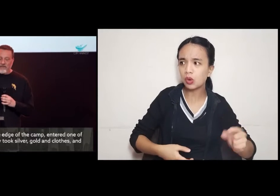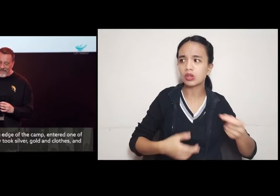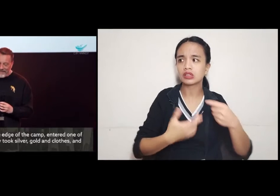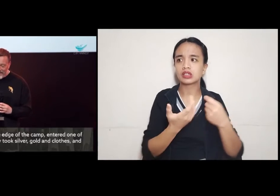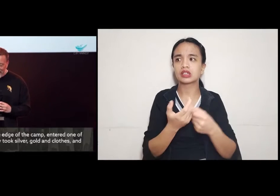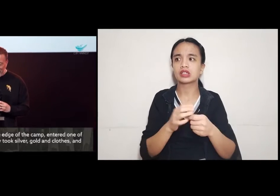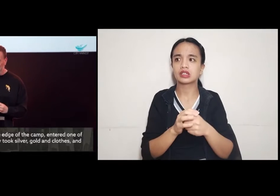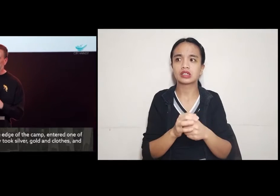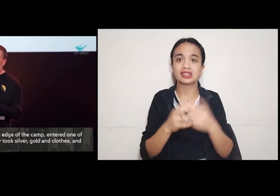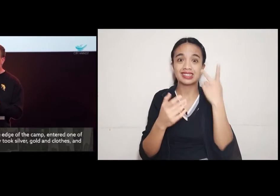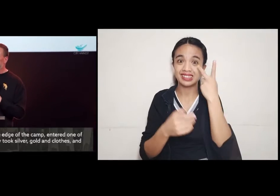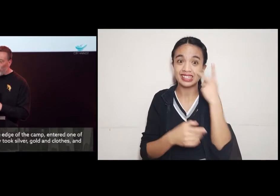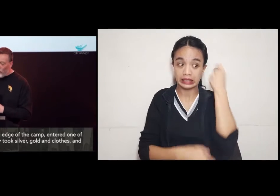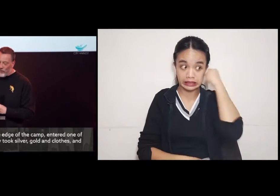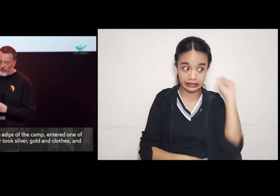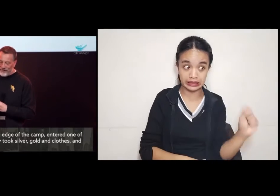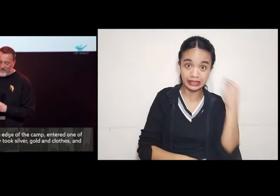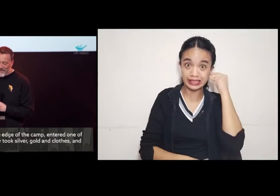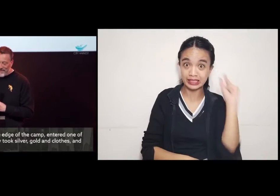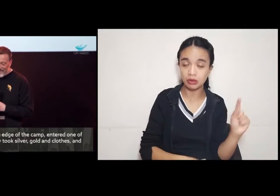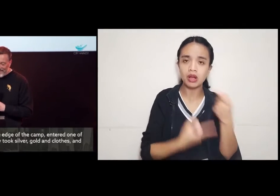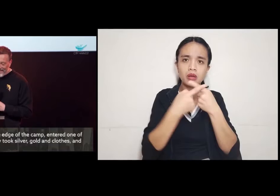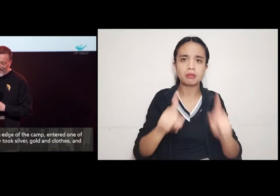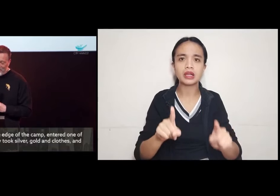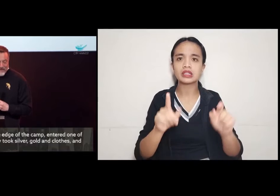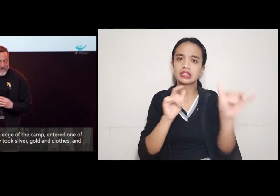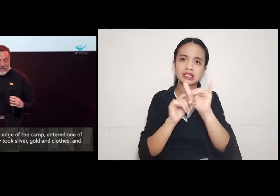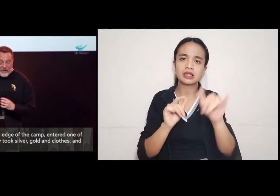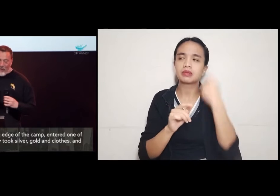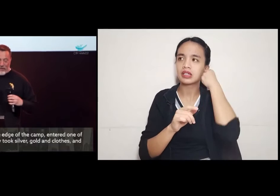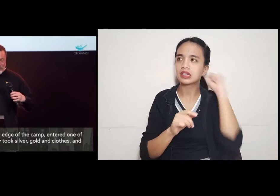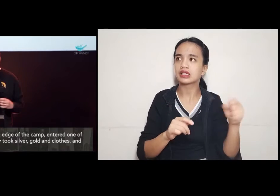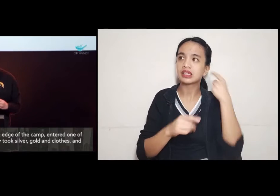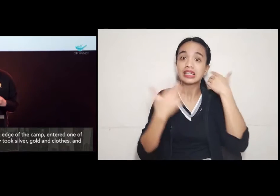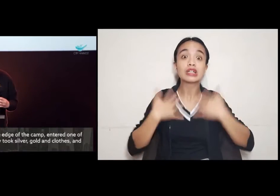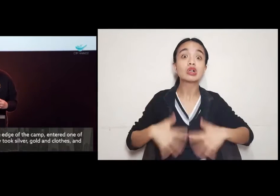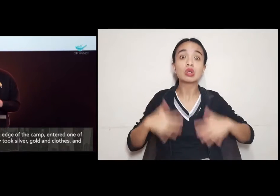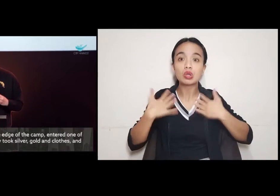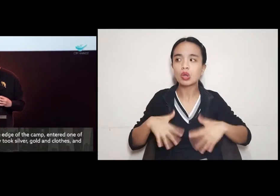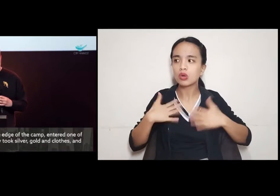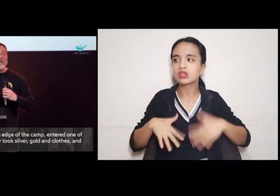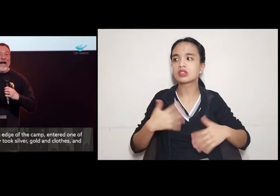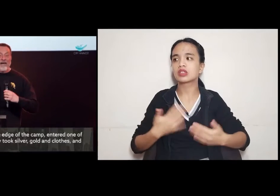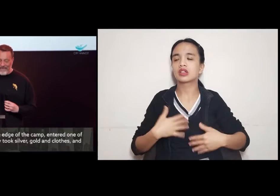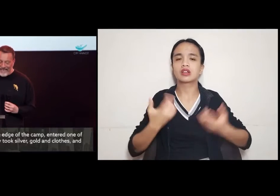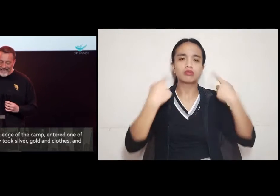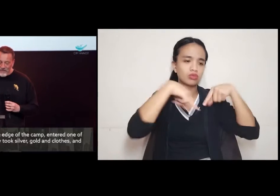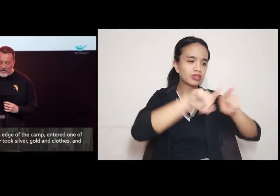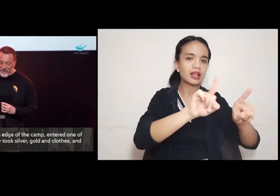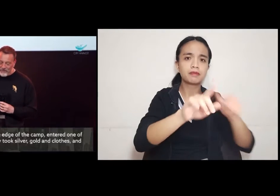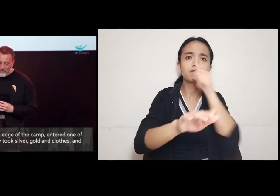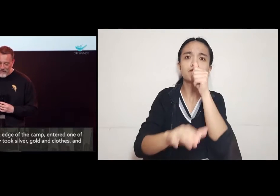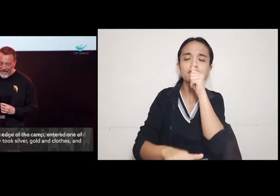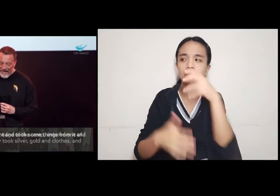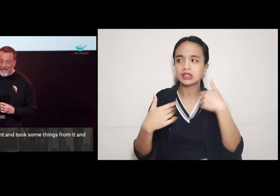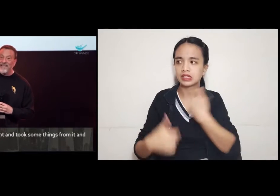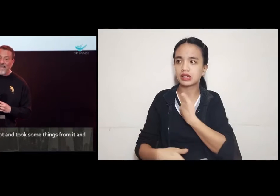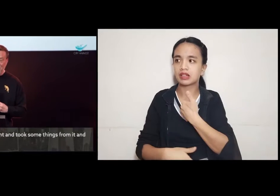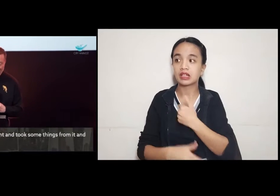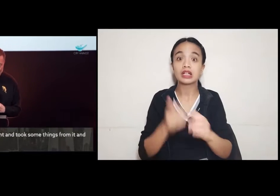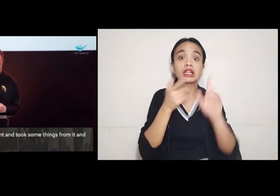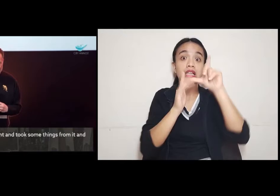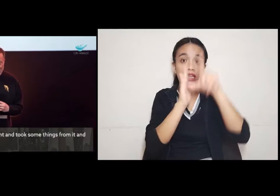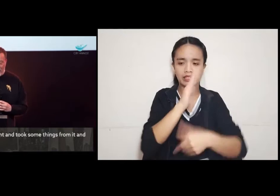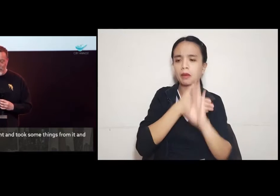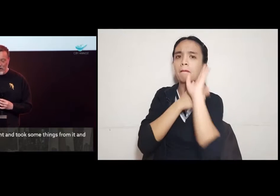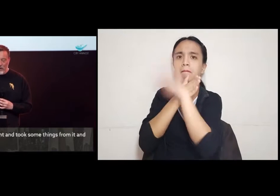does a leper need with silver and gold? But they took all the silver and gold and clothes and went off and hid themselves. And then